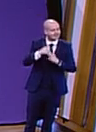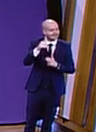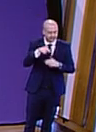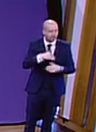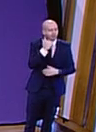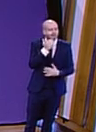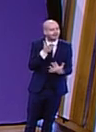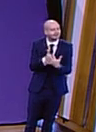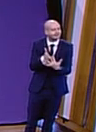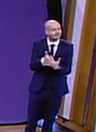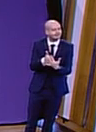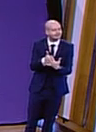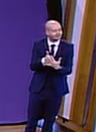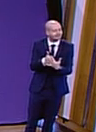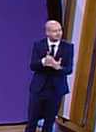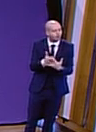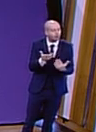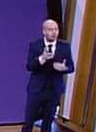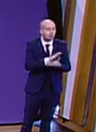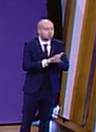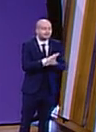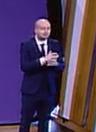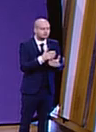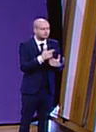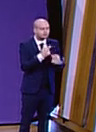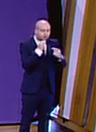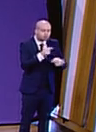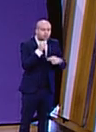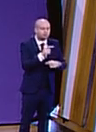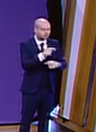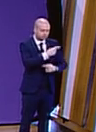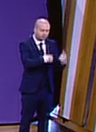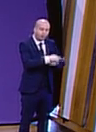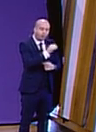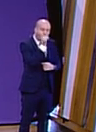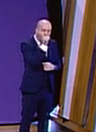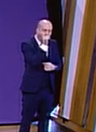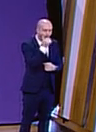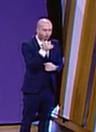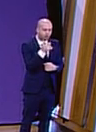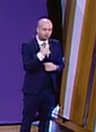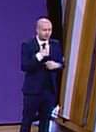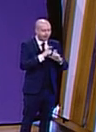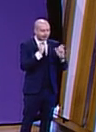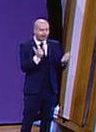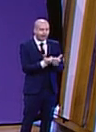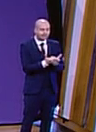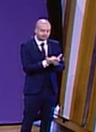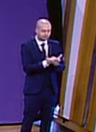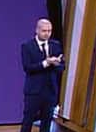whole tutorials, if they're aware of a disability and aware of a mobility issue, into any of these buildings, they will move a tutorial or a